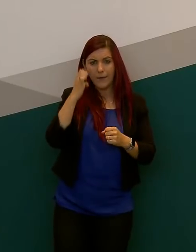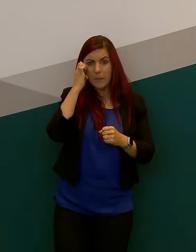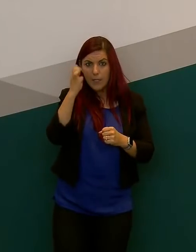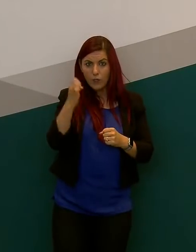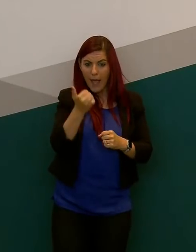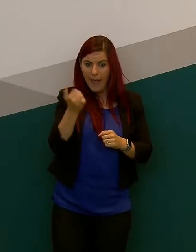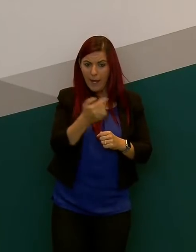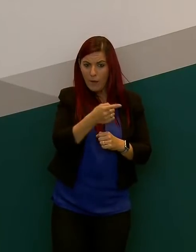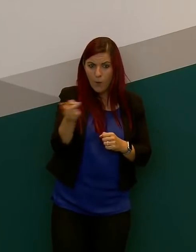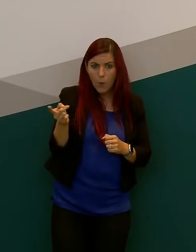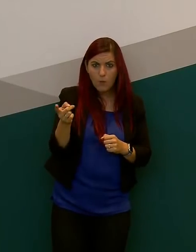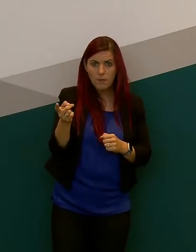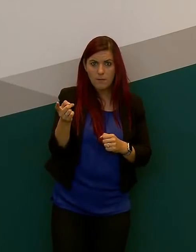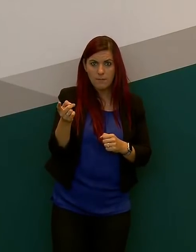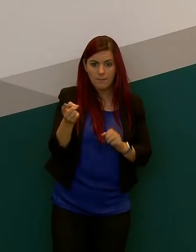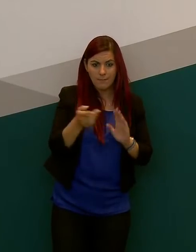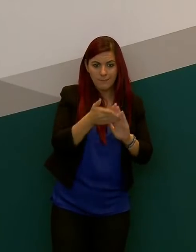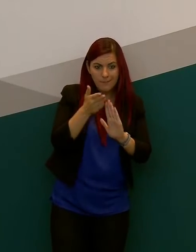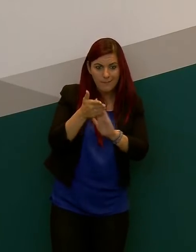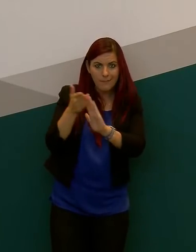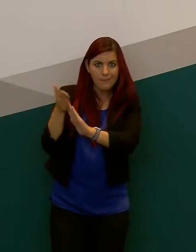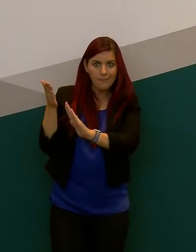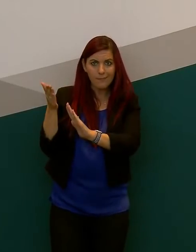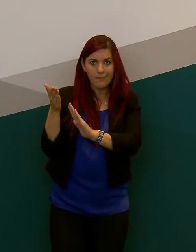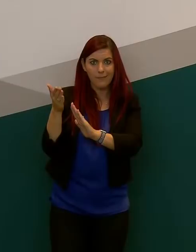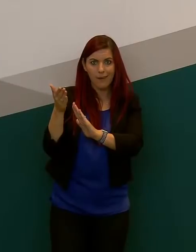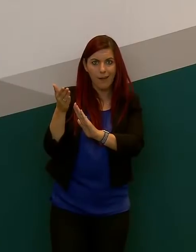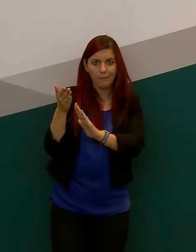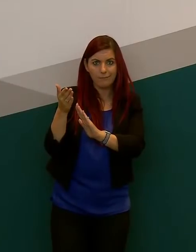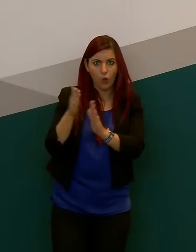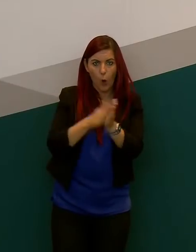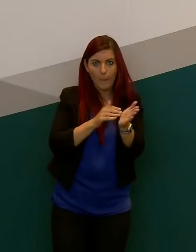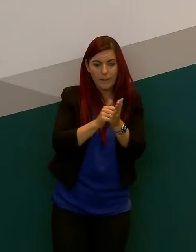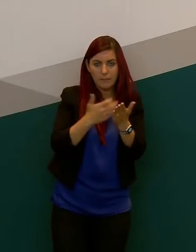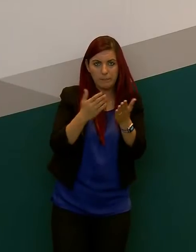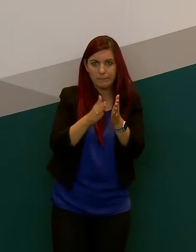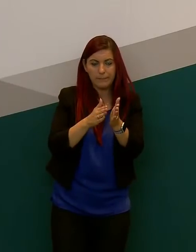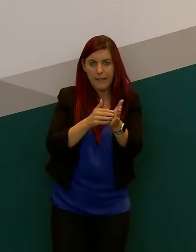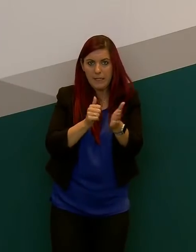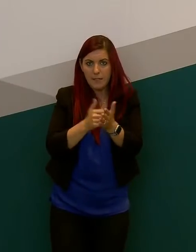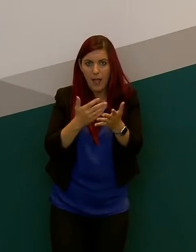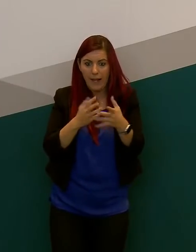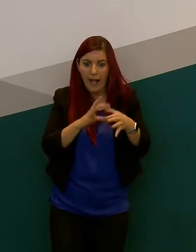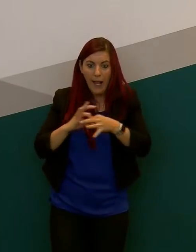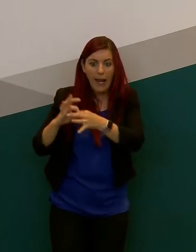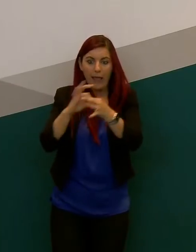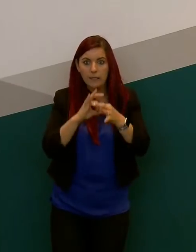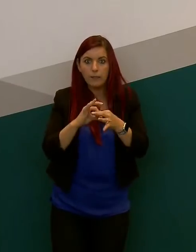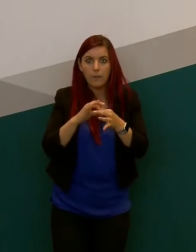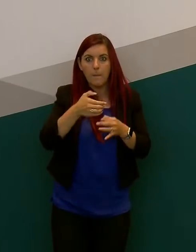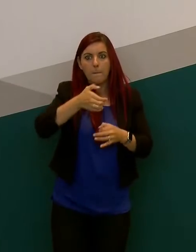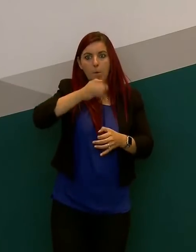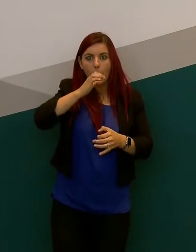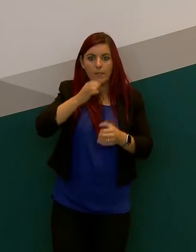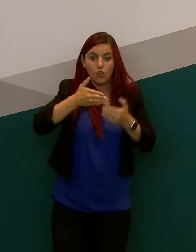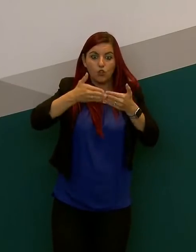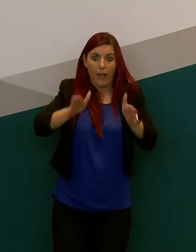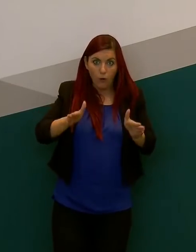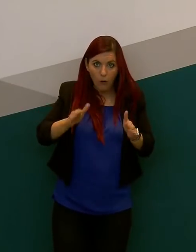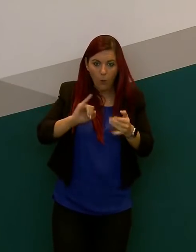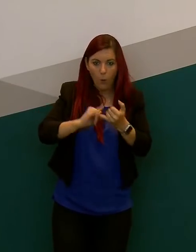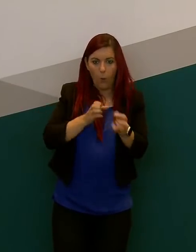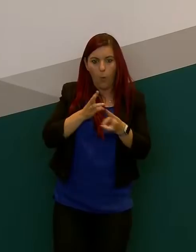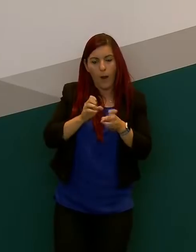of those establishments and, if you like, the collective pubs in general who are operating in that